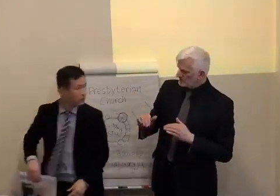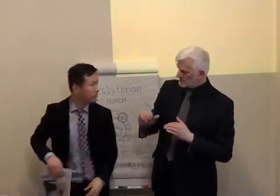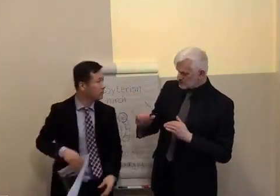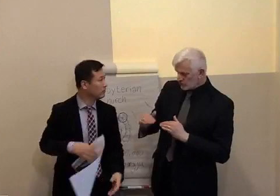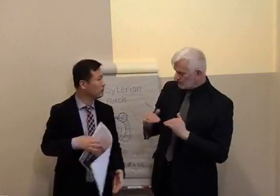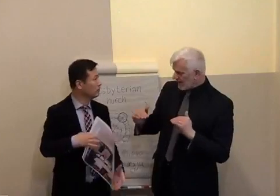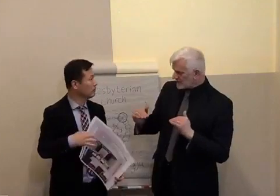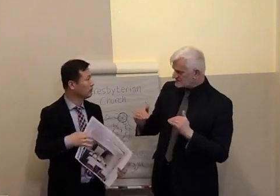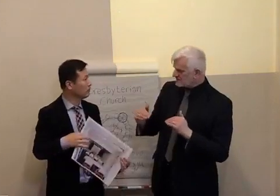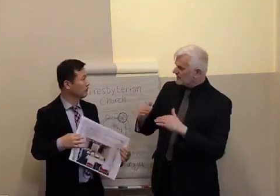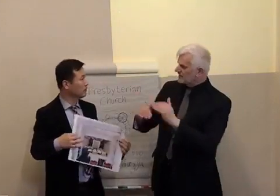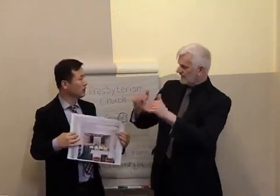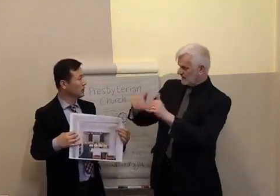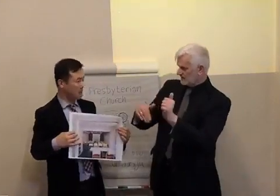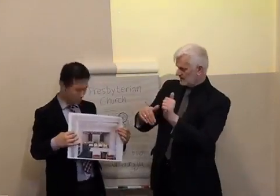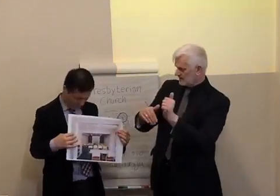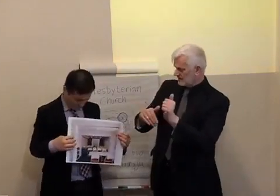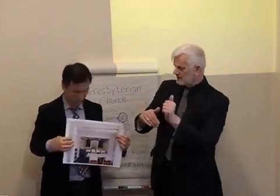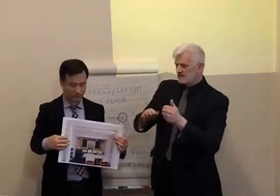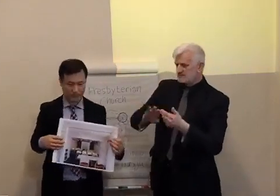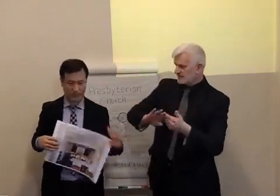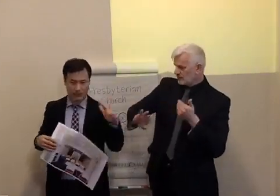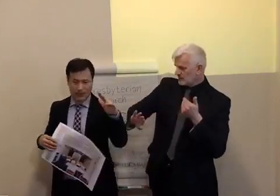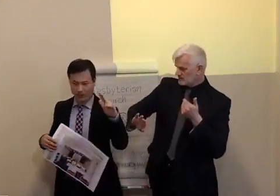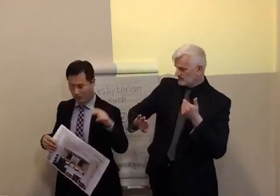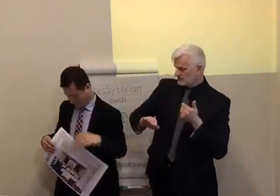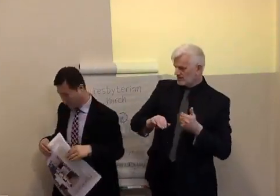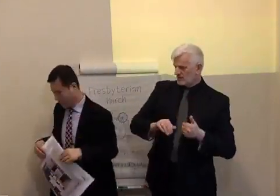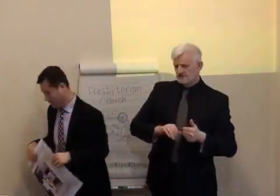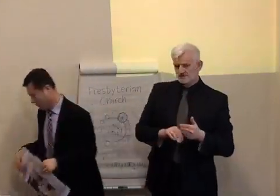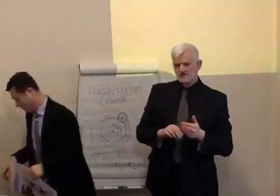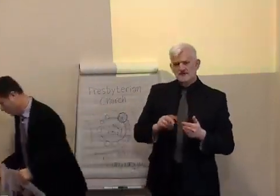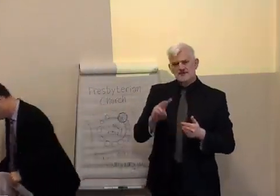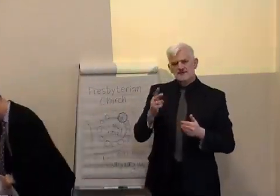That's not your flat, it's a building. Building. Second floor. Yeah, second.